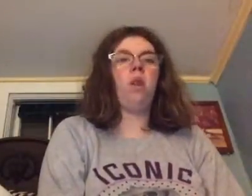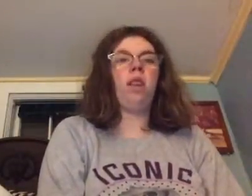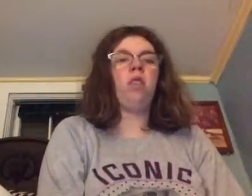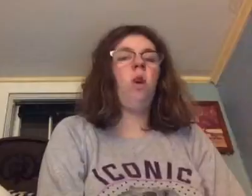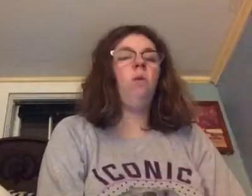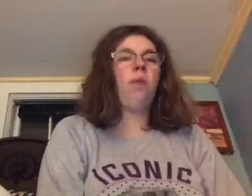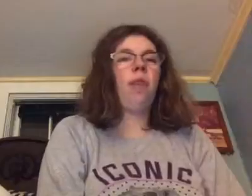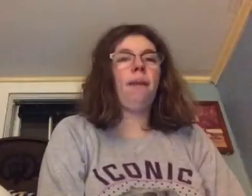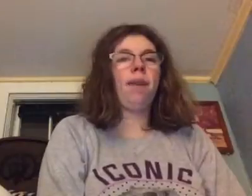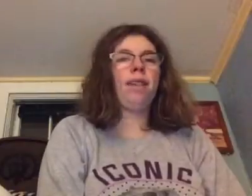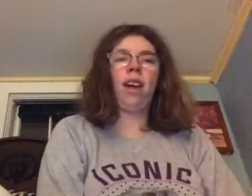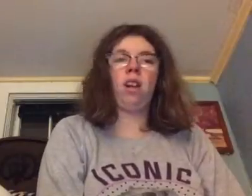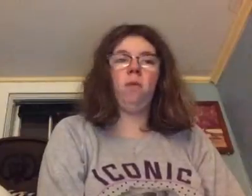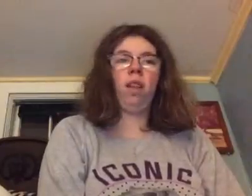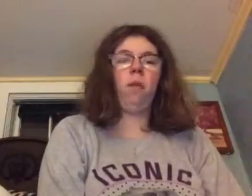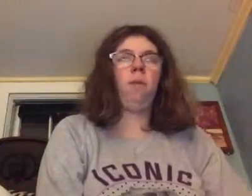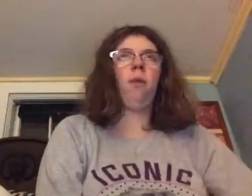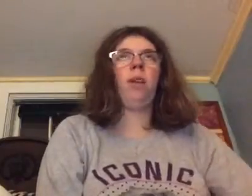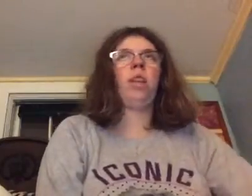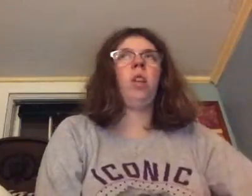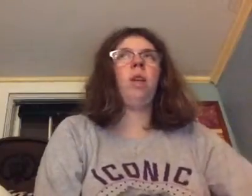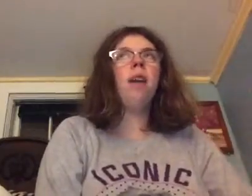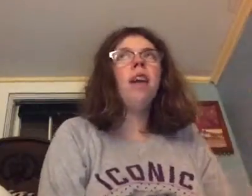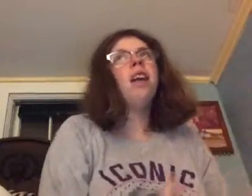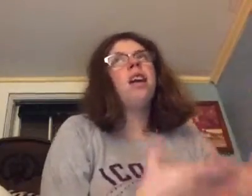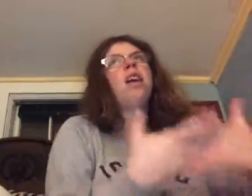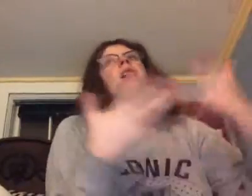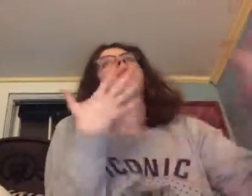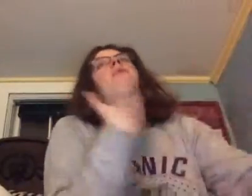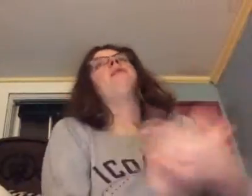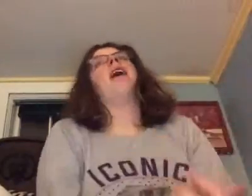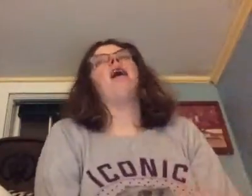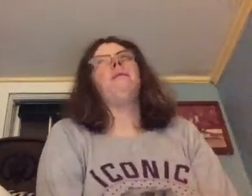choice. Don't do that because that could really crumble a relationship. Then we made up.